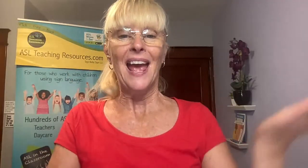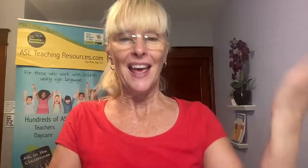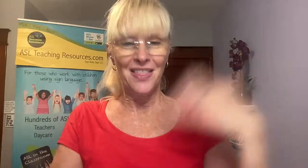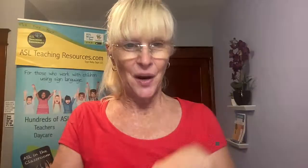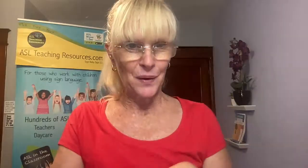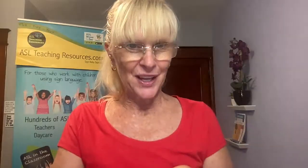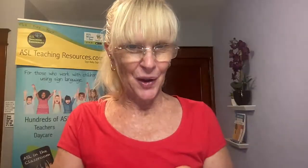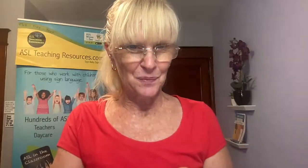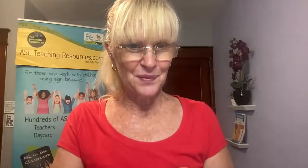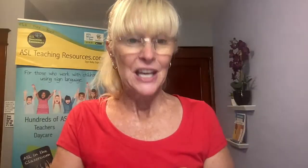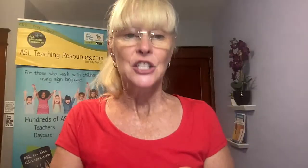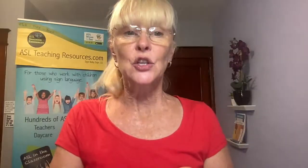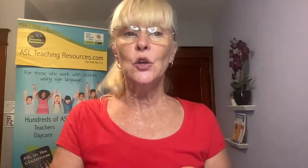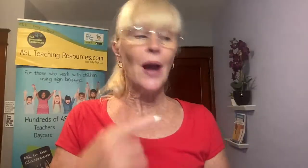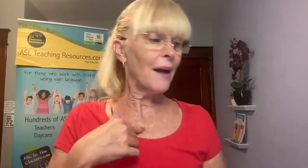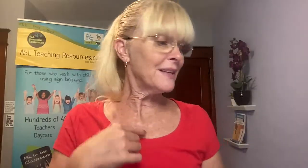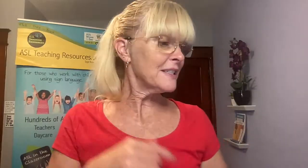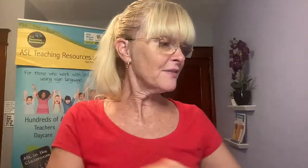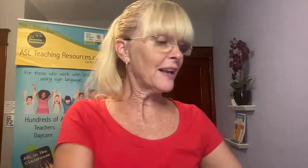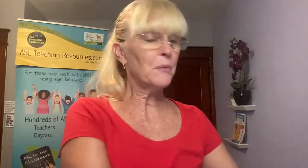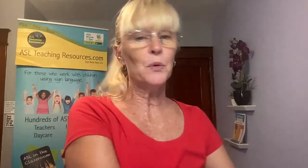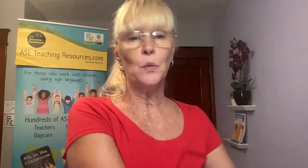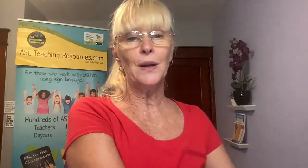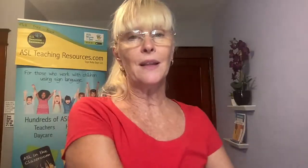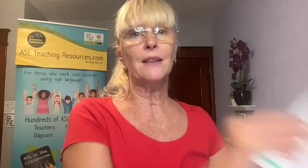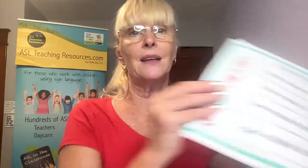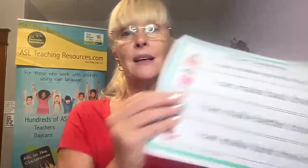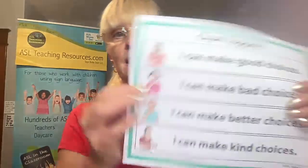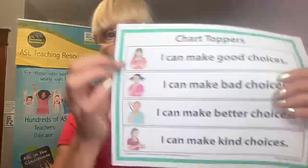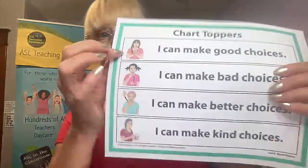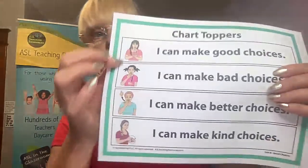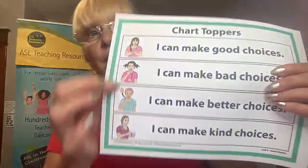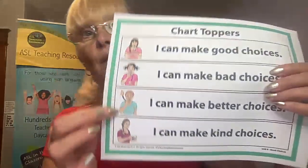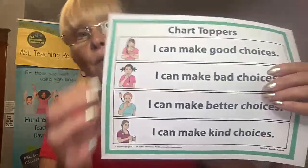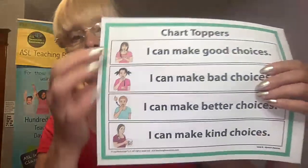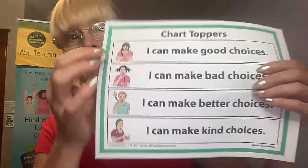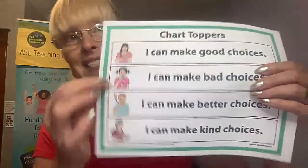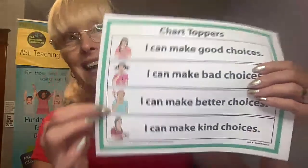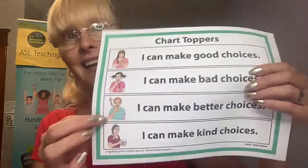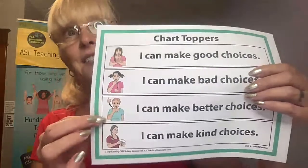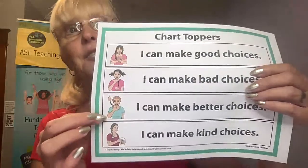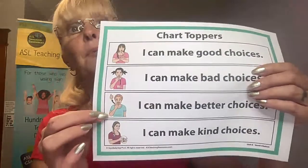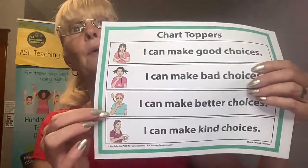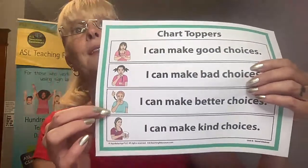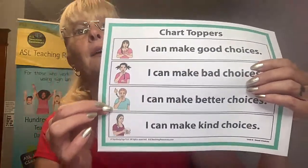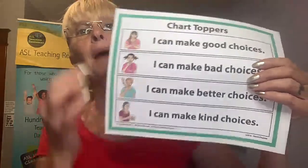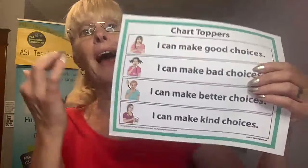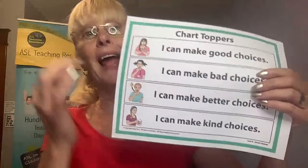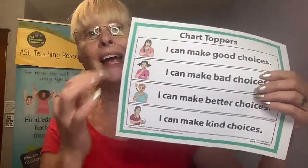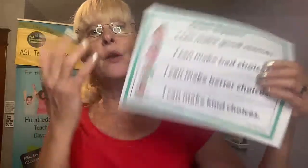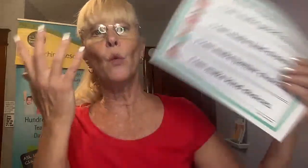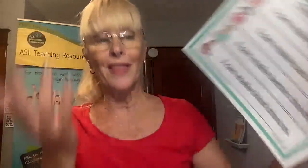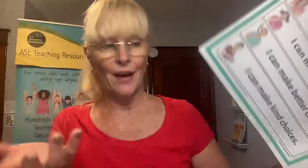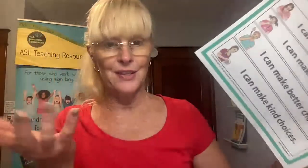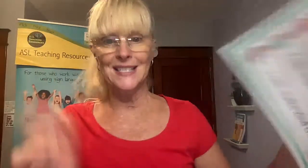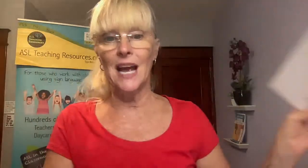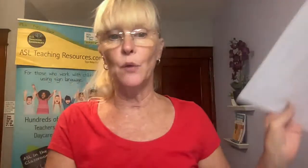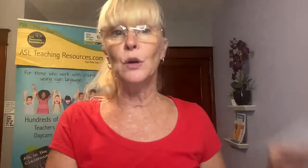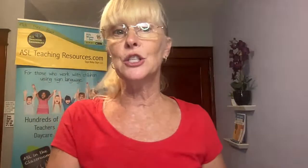And there we go. So you have these available with the sign to support them and without the sign, where it's